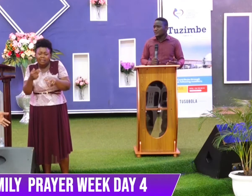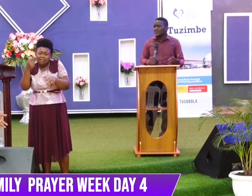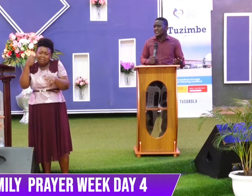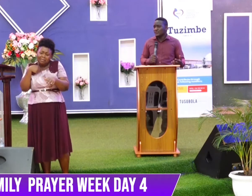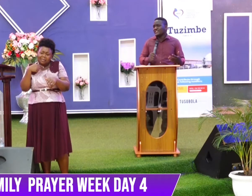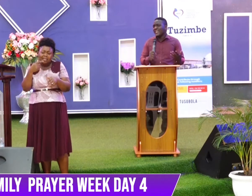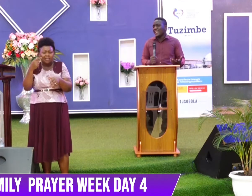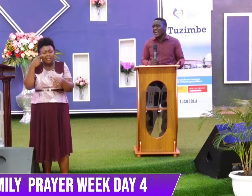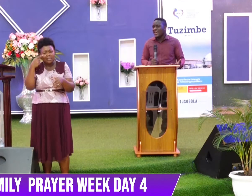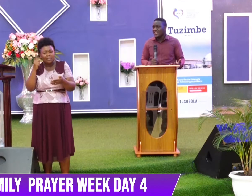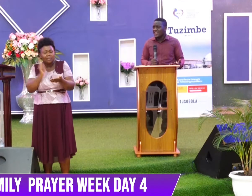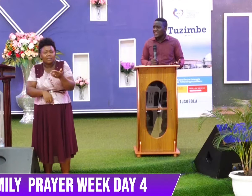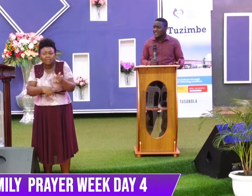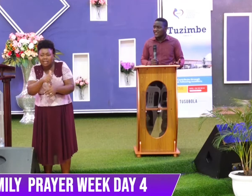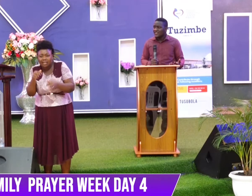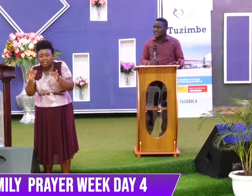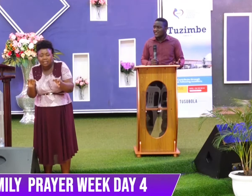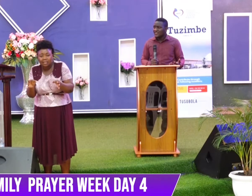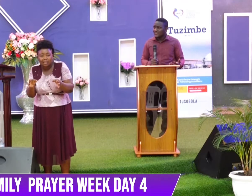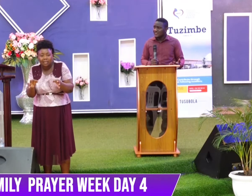What else would you see? Would you see hair?